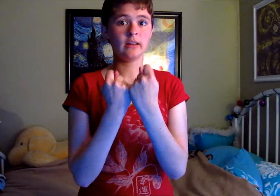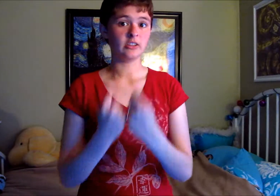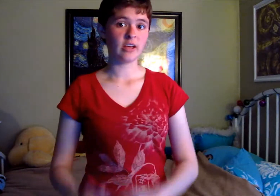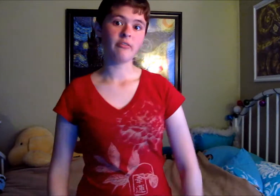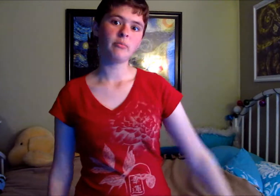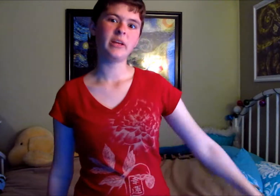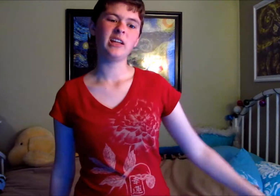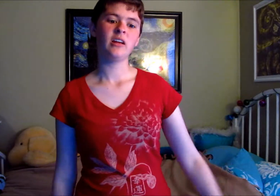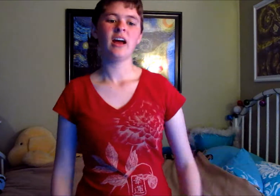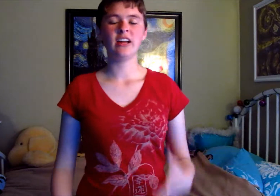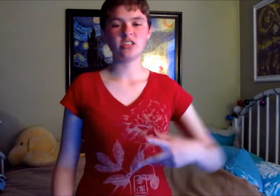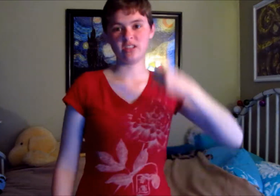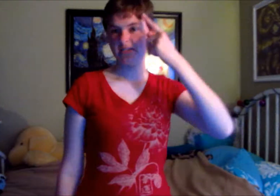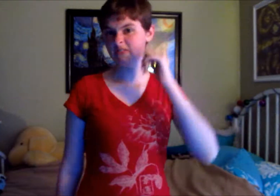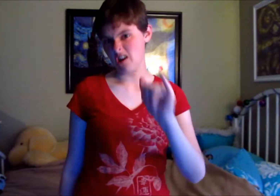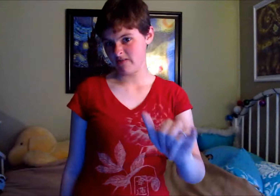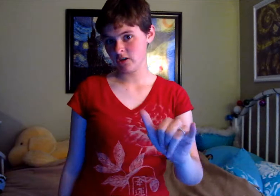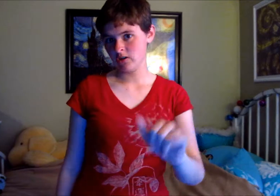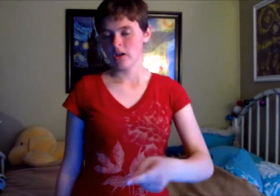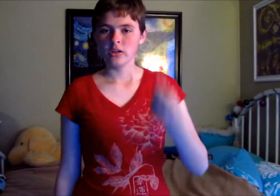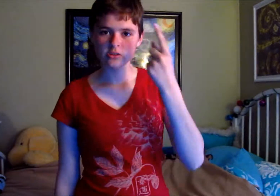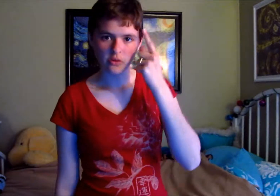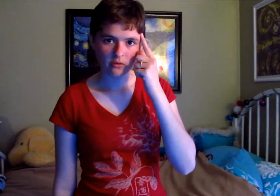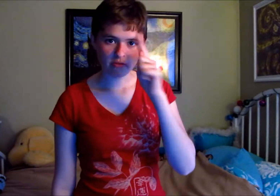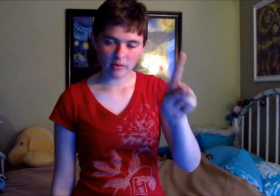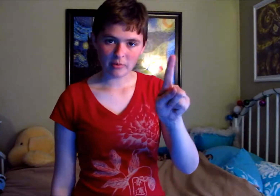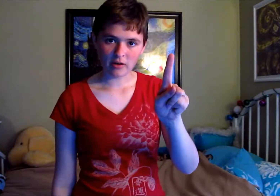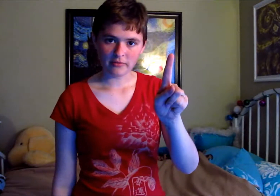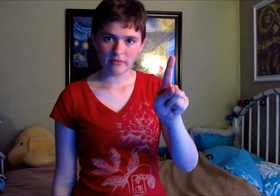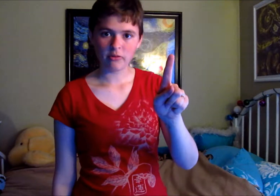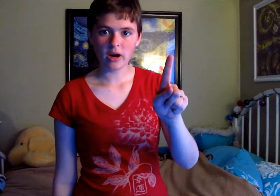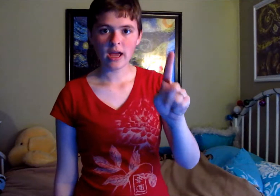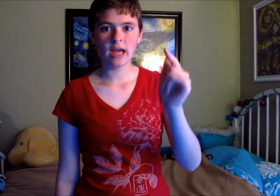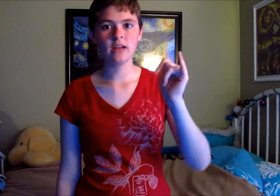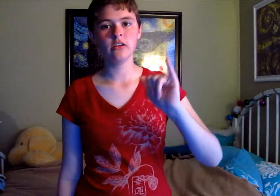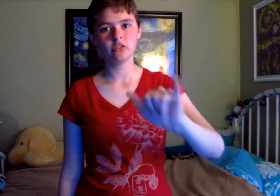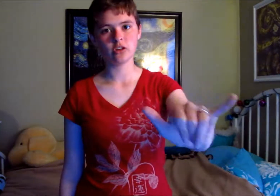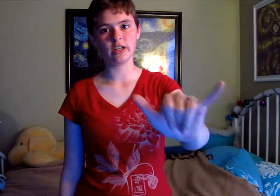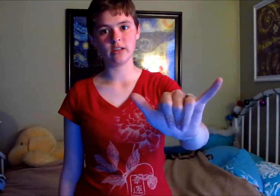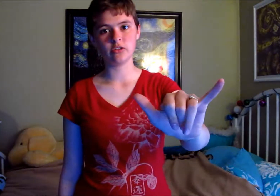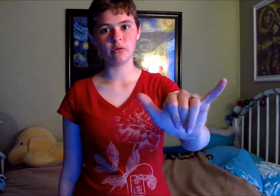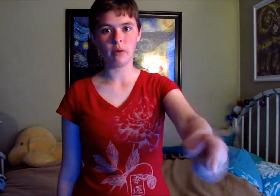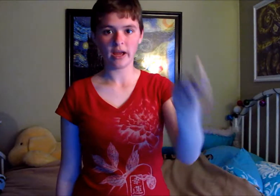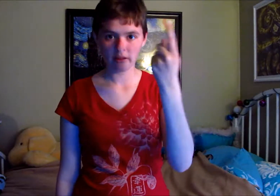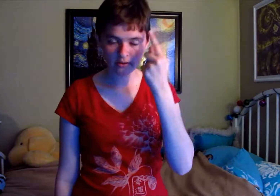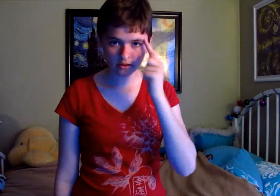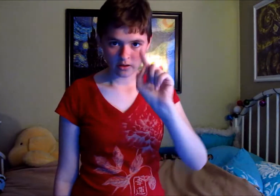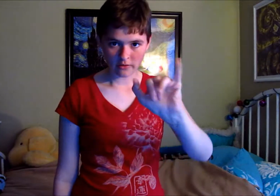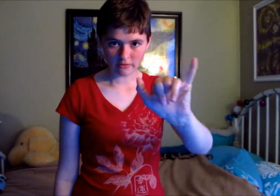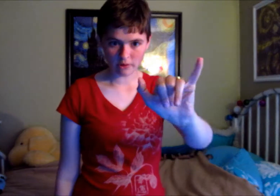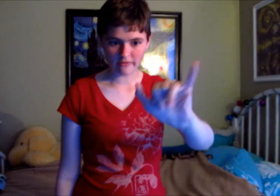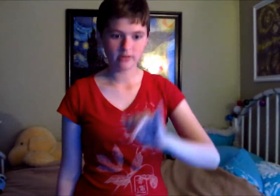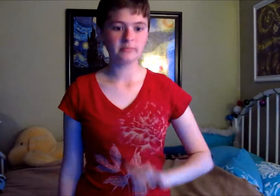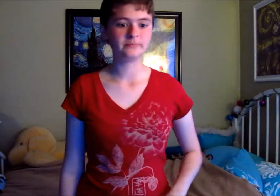There's ever been, I just did forever. So flip off your forehead, turn it into a Y. Forever.